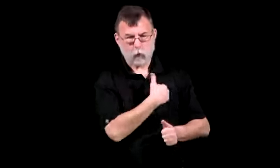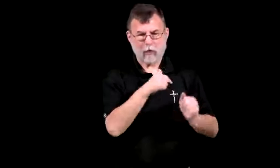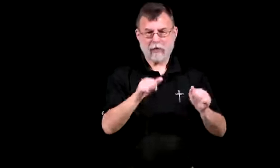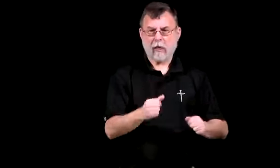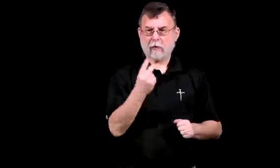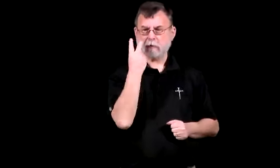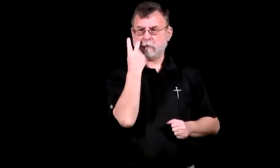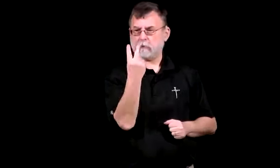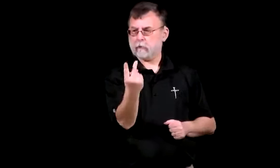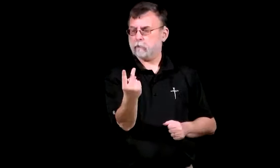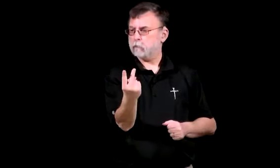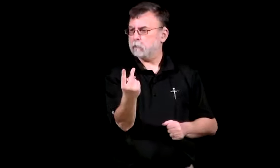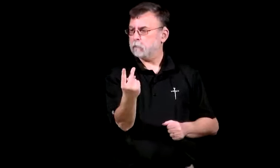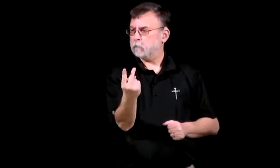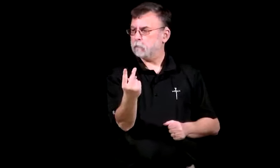what we can see.